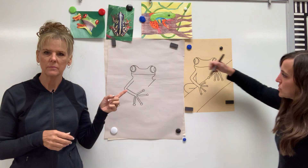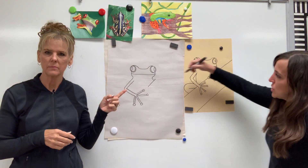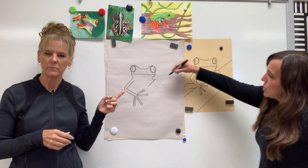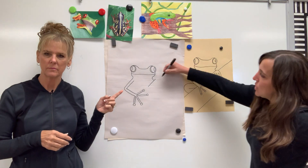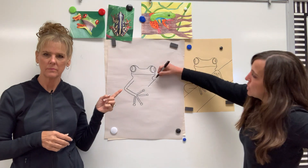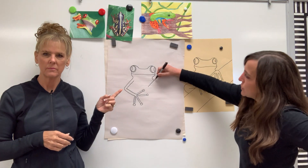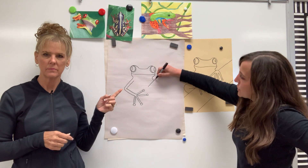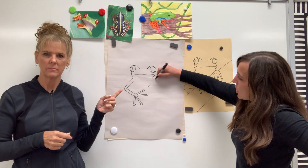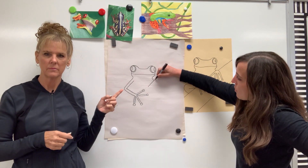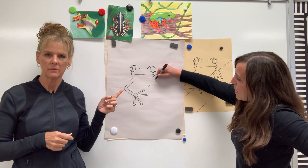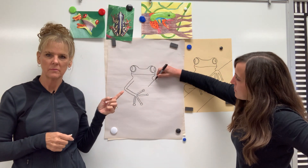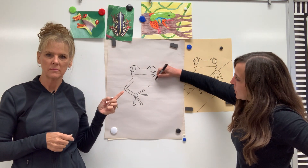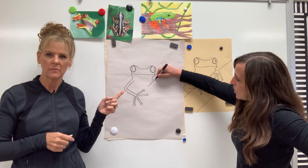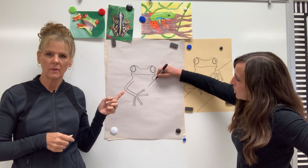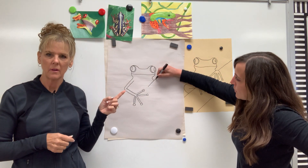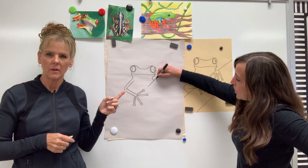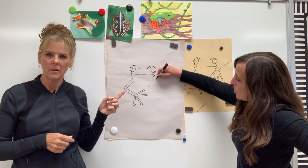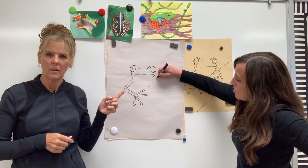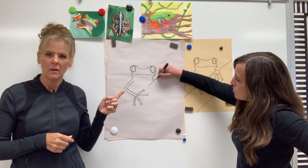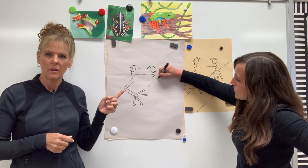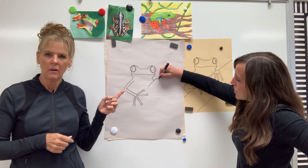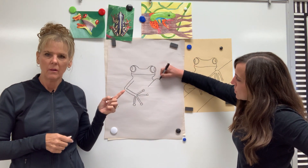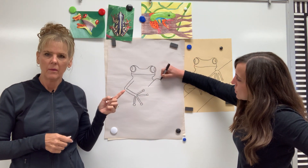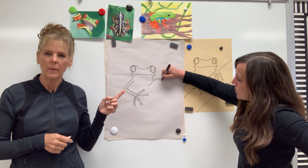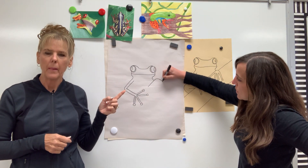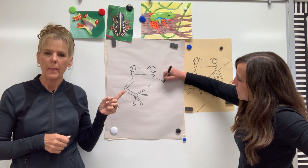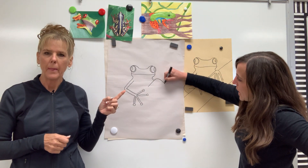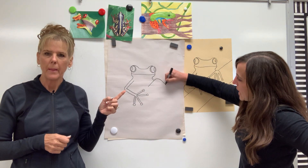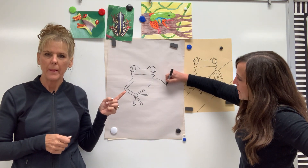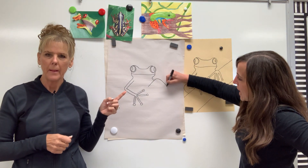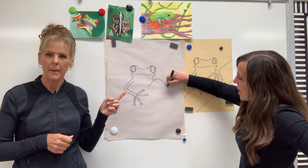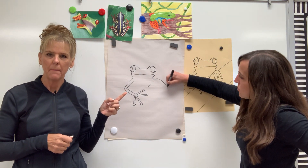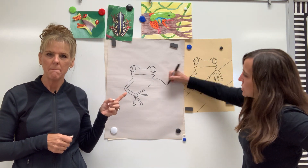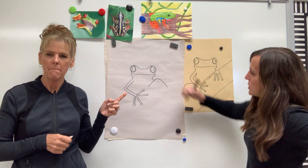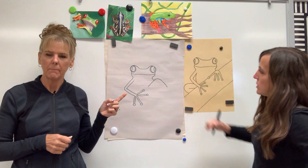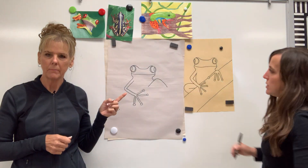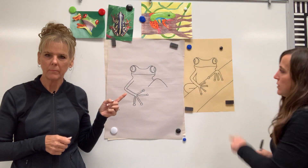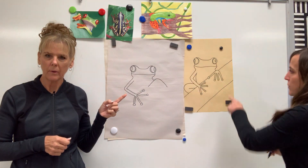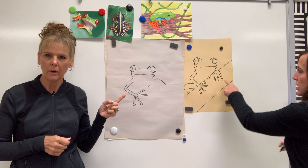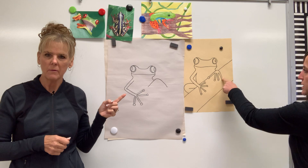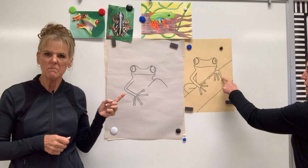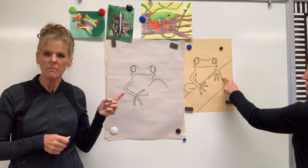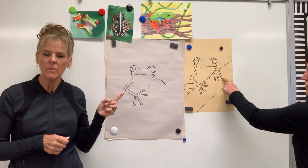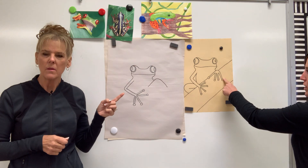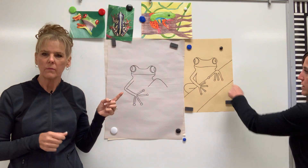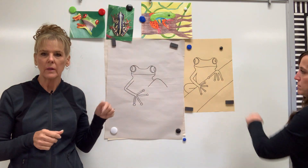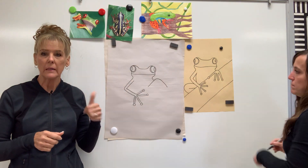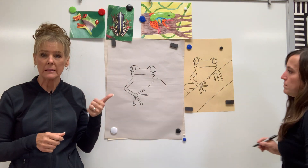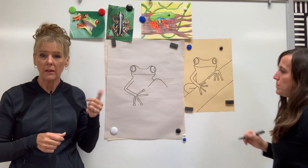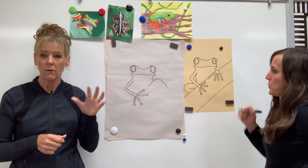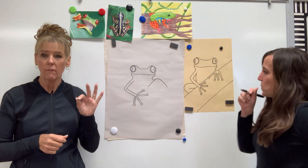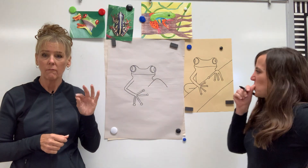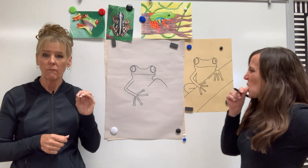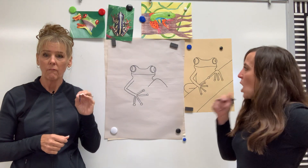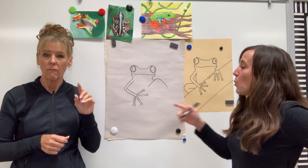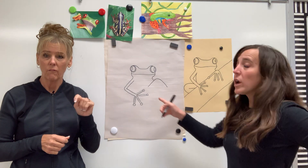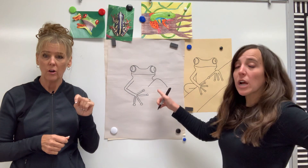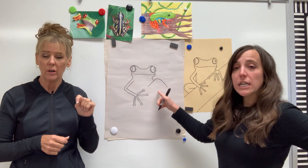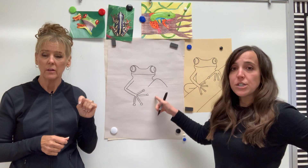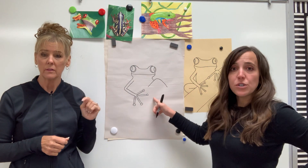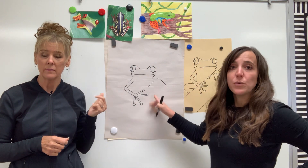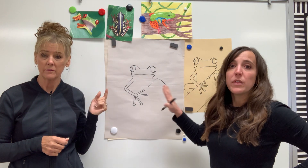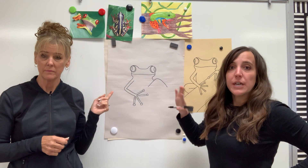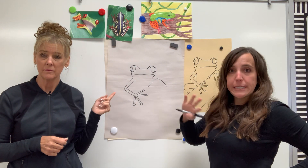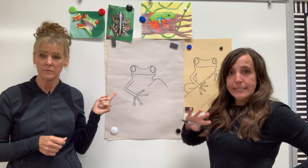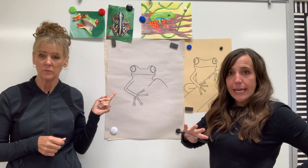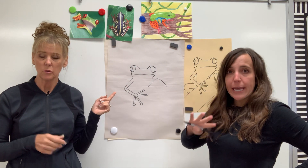and out. So I'm gonna curve it over and out for his other foot. We are